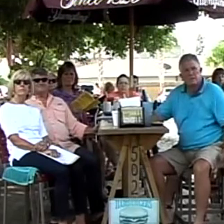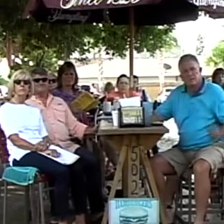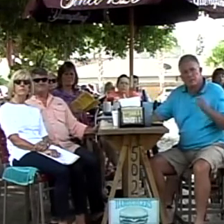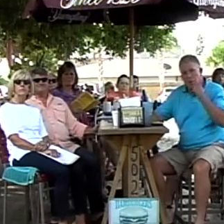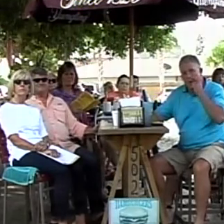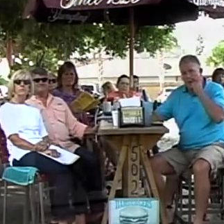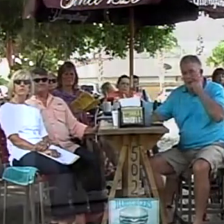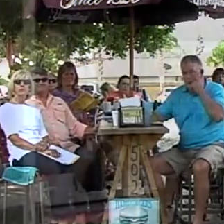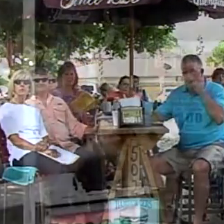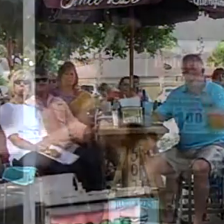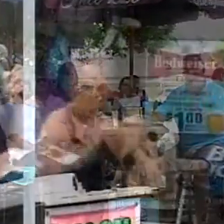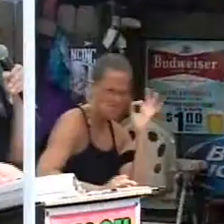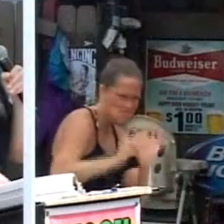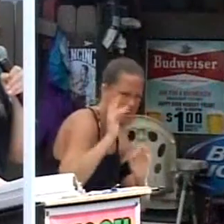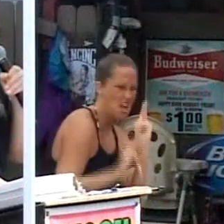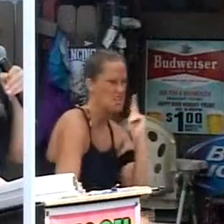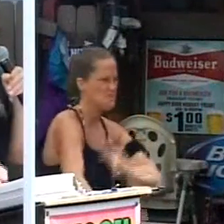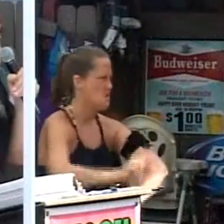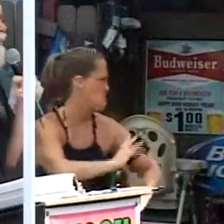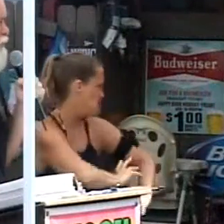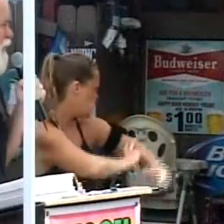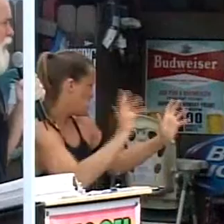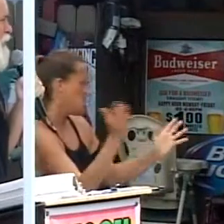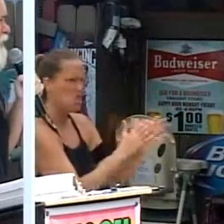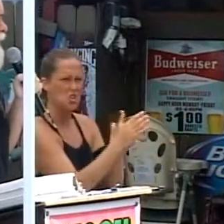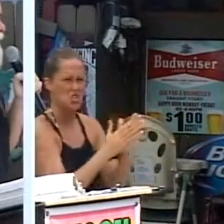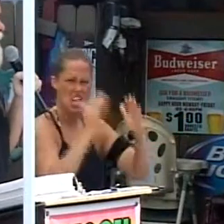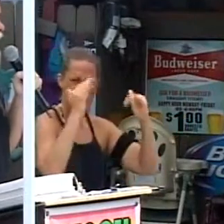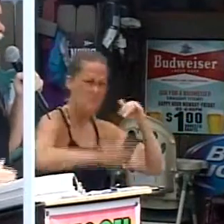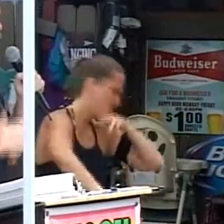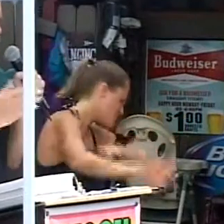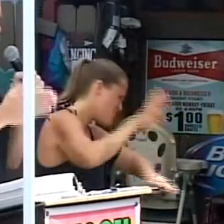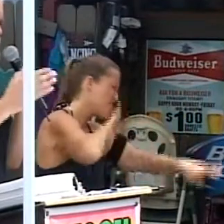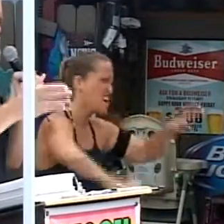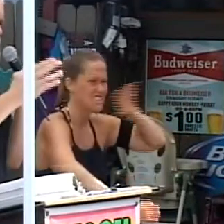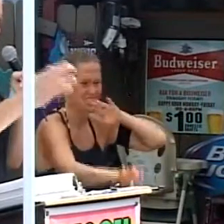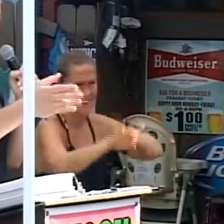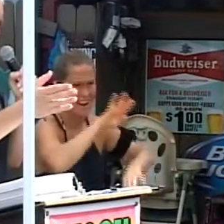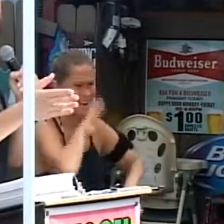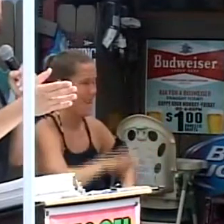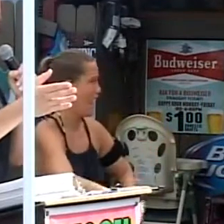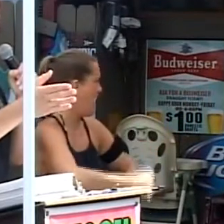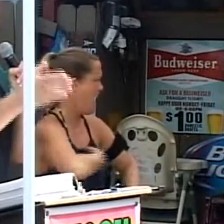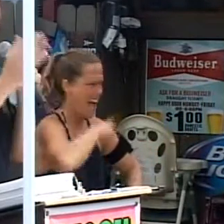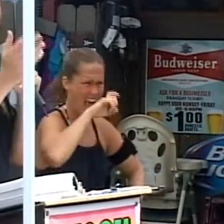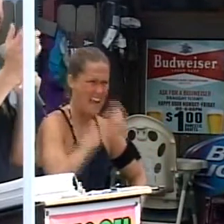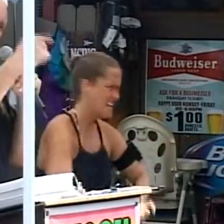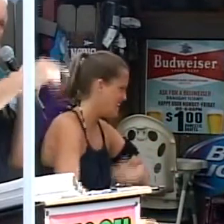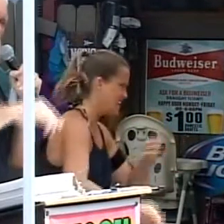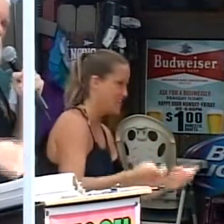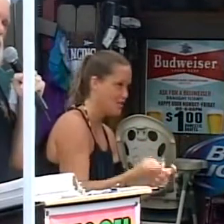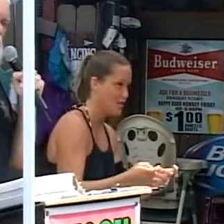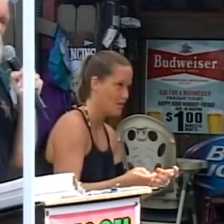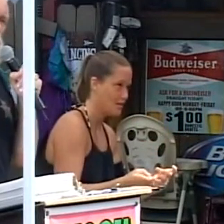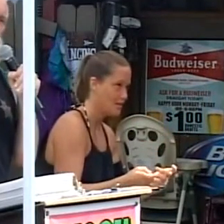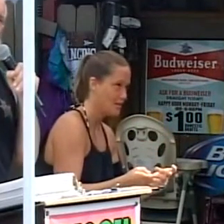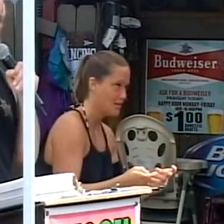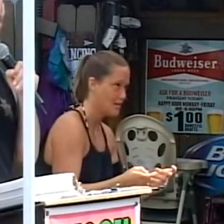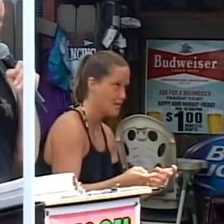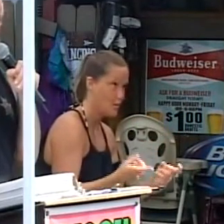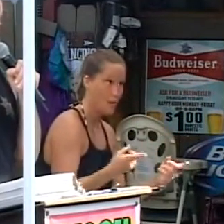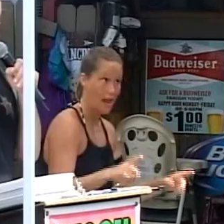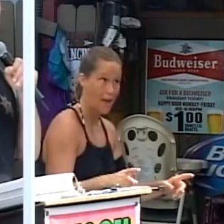judgmental. I had huge expectations for others. I was frustrated all the time. I had to be in control. God killed that guy.